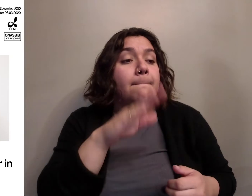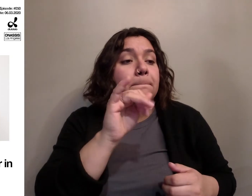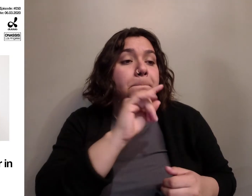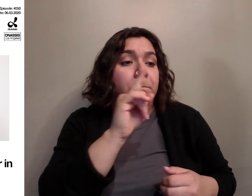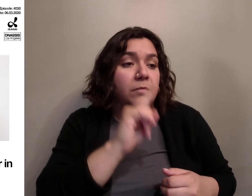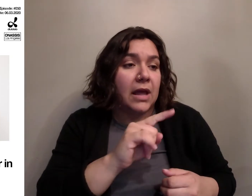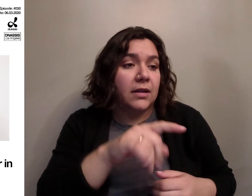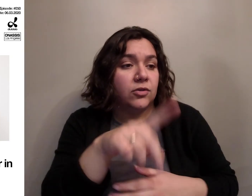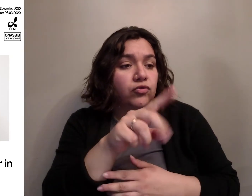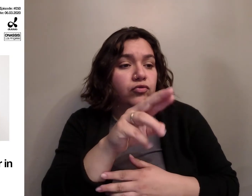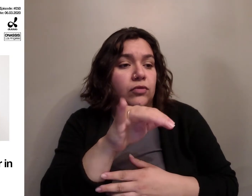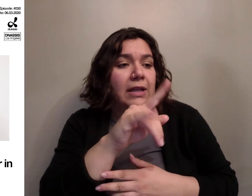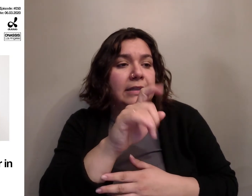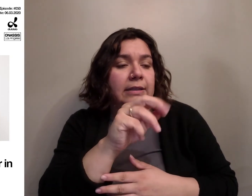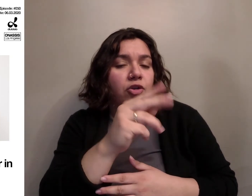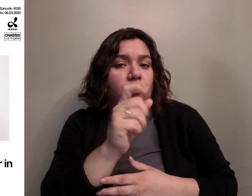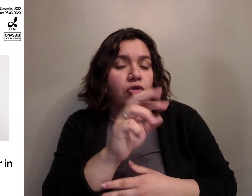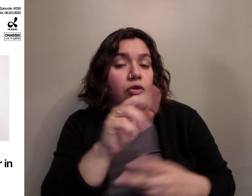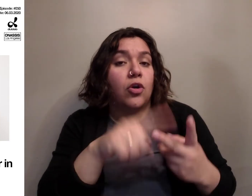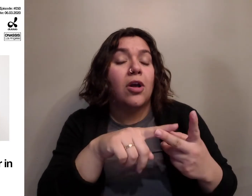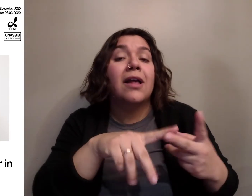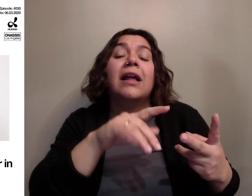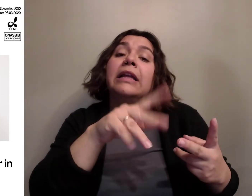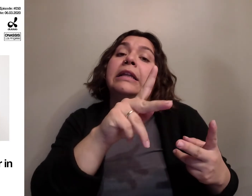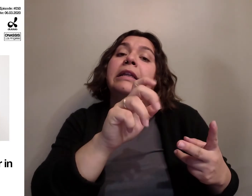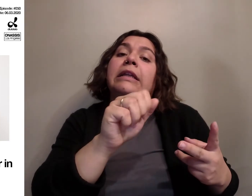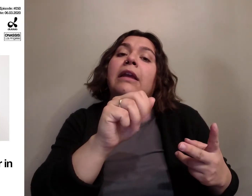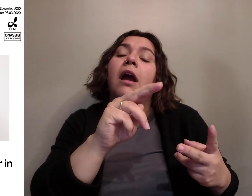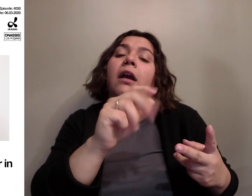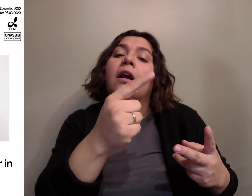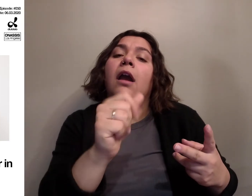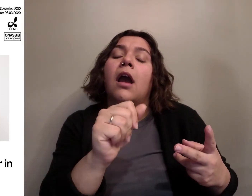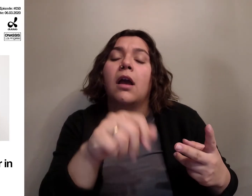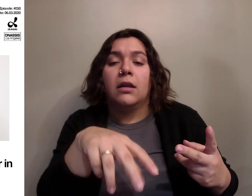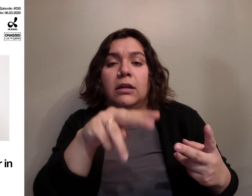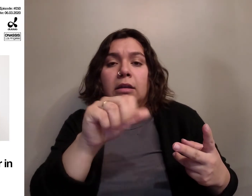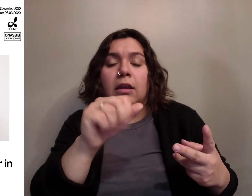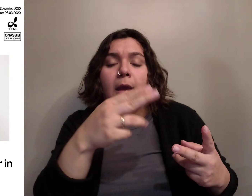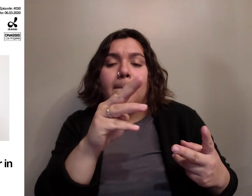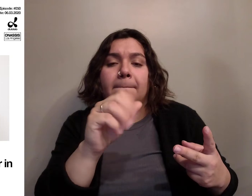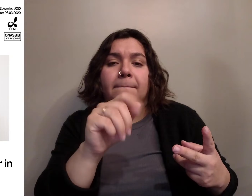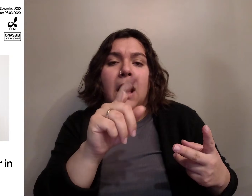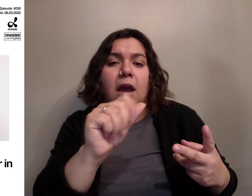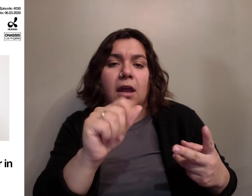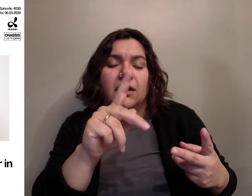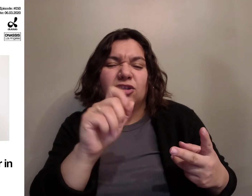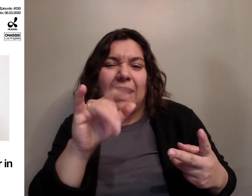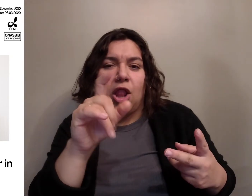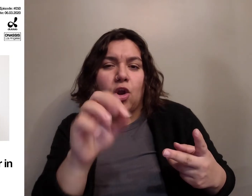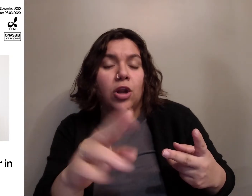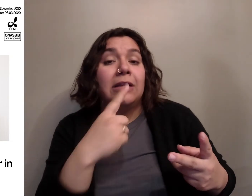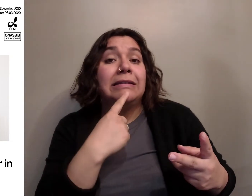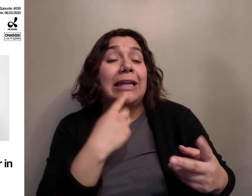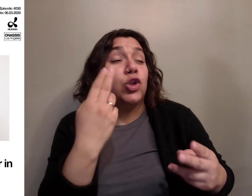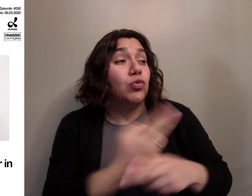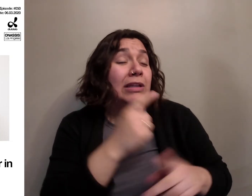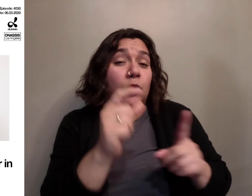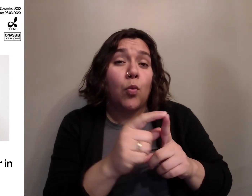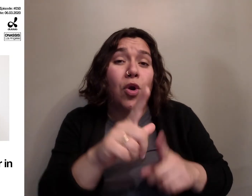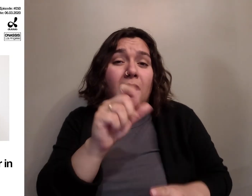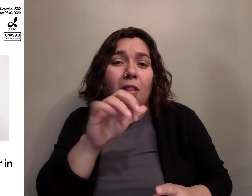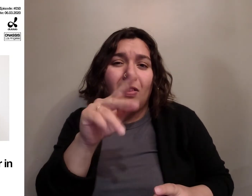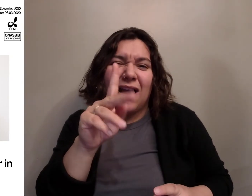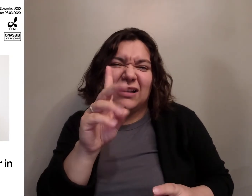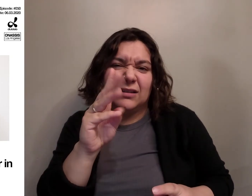successful. Aja, when I was speaking both to Baz Dreisinger and to Kianga Yamata-Taylor, they both brought up this notion